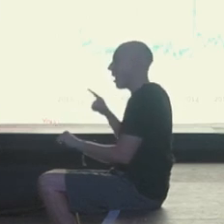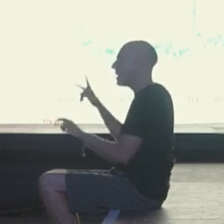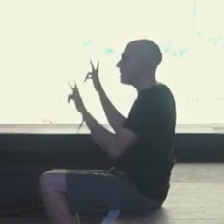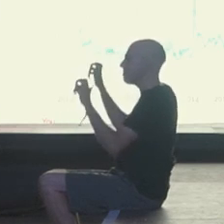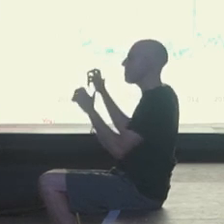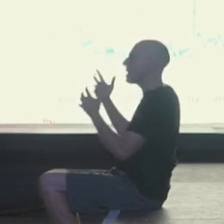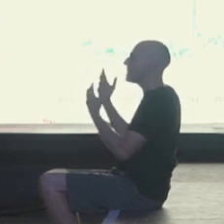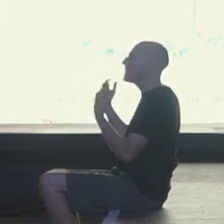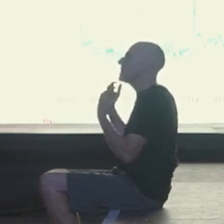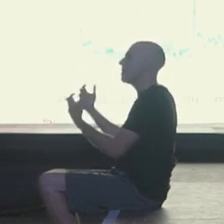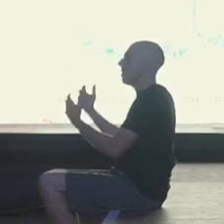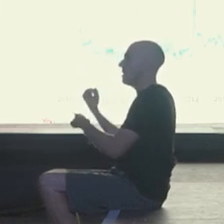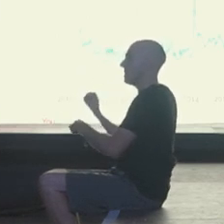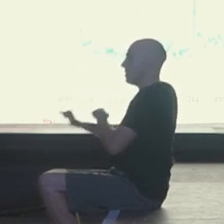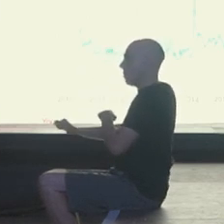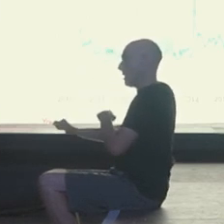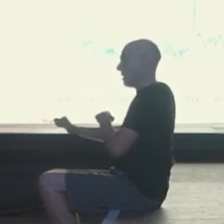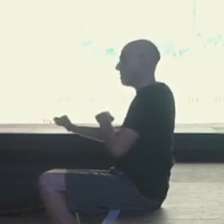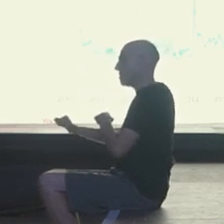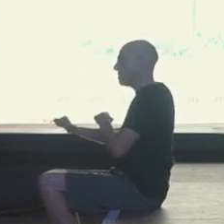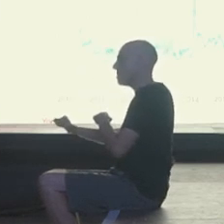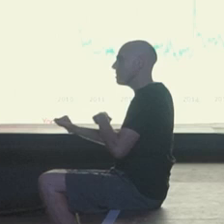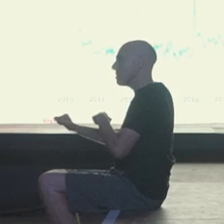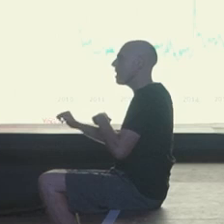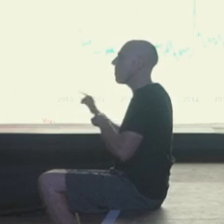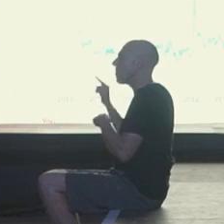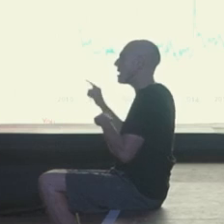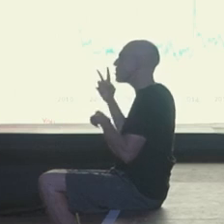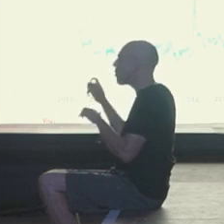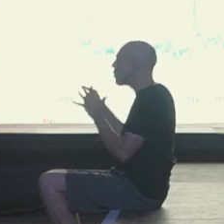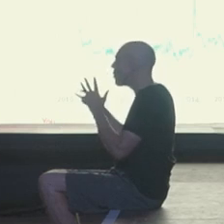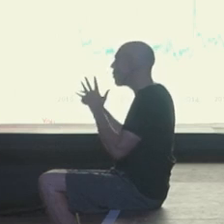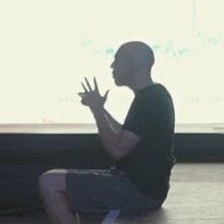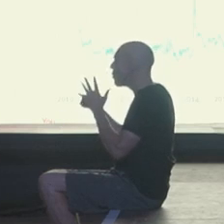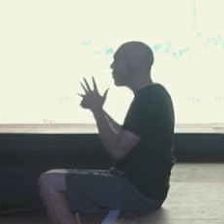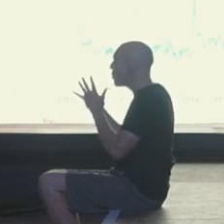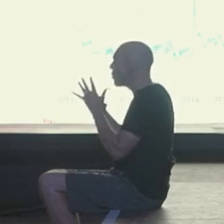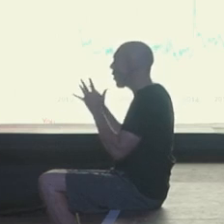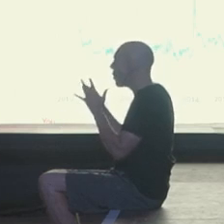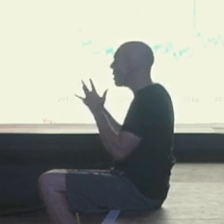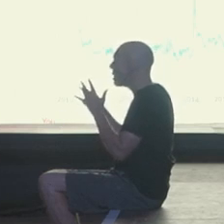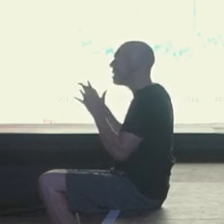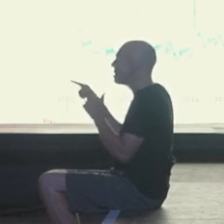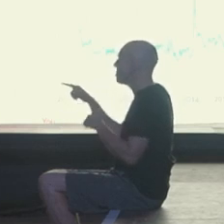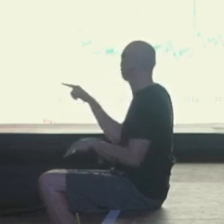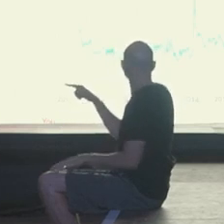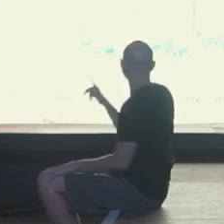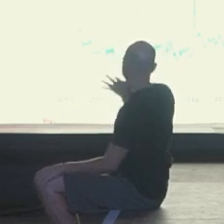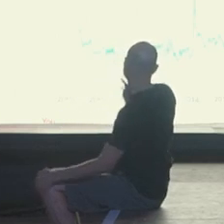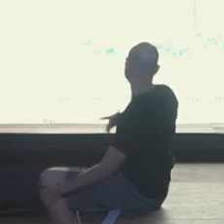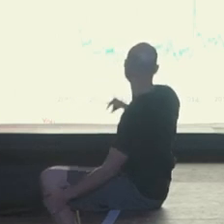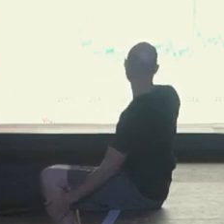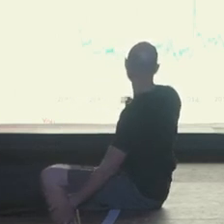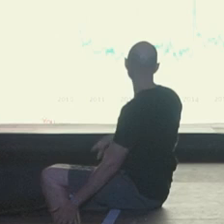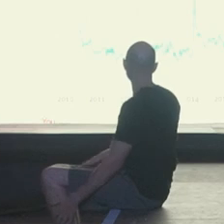disobedience. And so this is a nice YouGov poll. So this is concern for the climate. And you can see, since XR